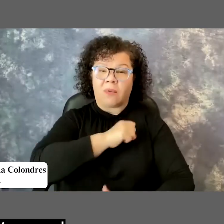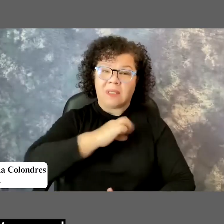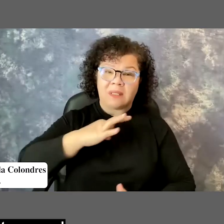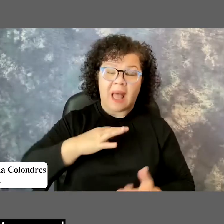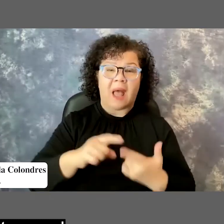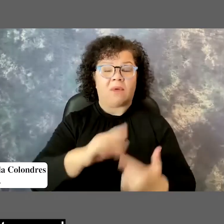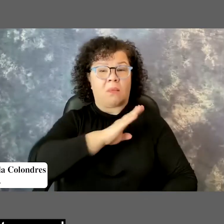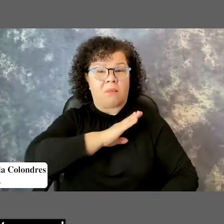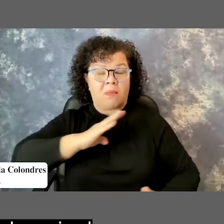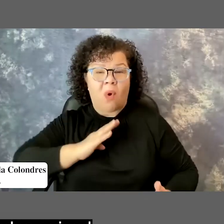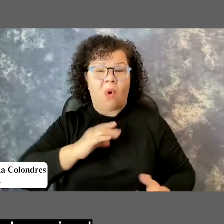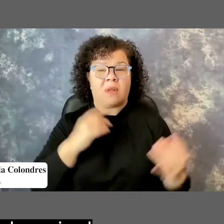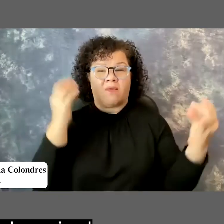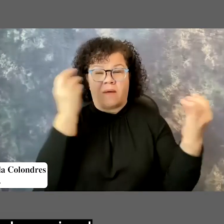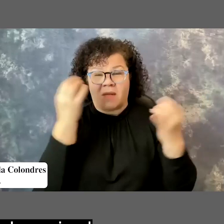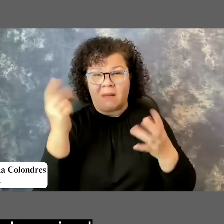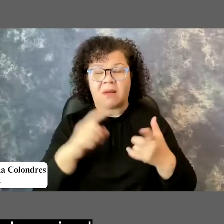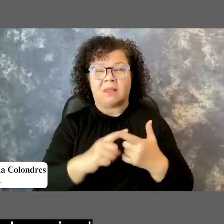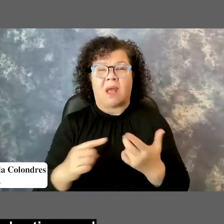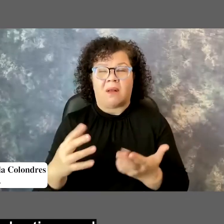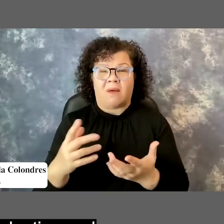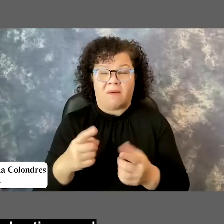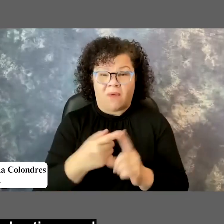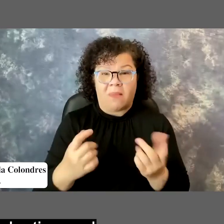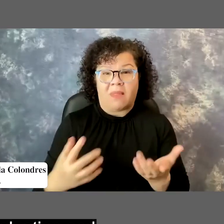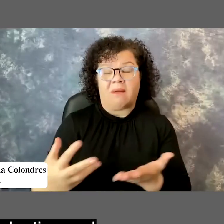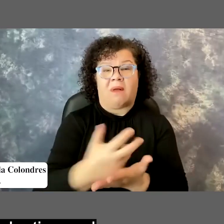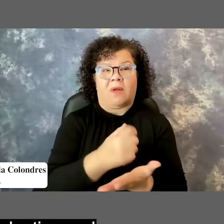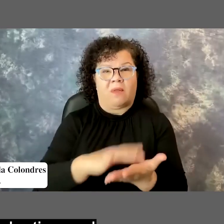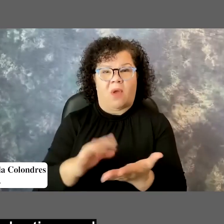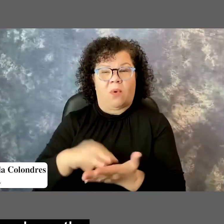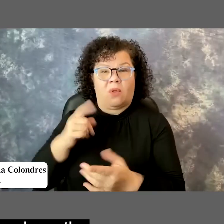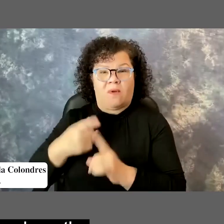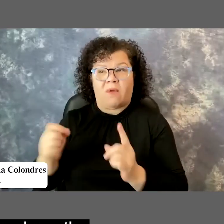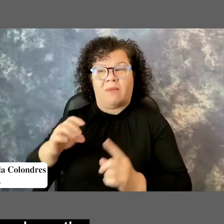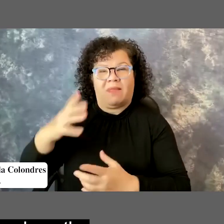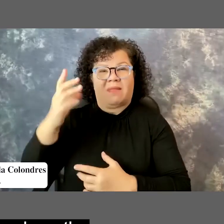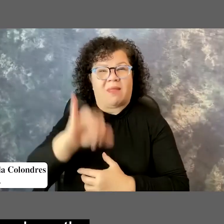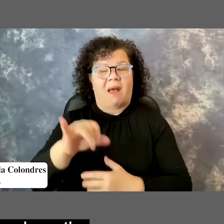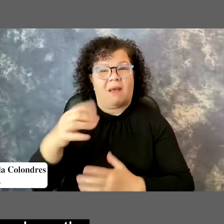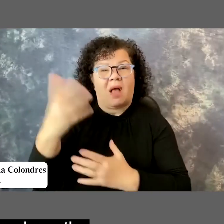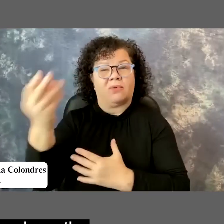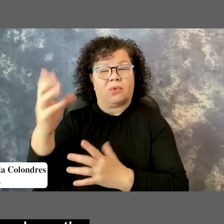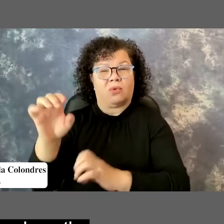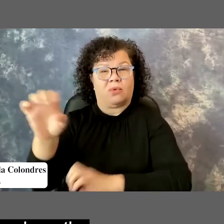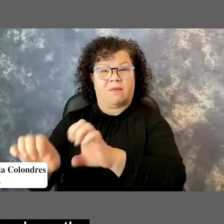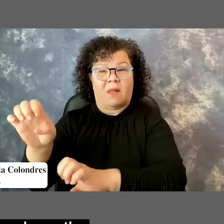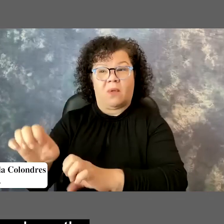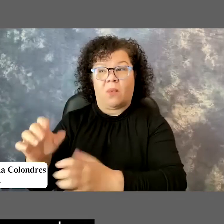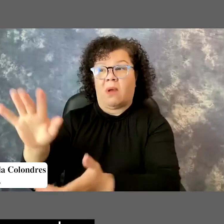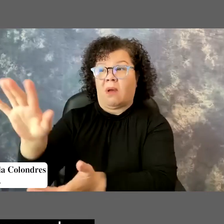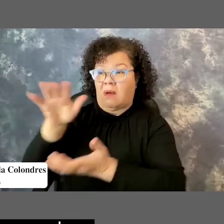reflect on and integrate the knowledge gained from our external evaluation, and also the way that we share the report back